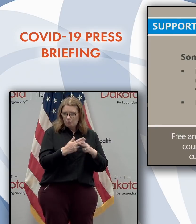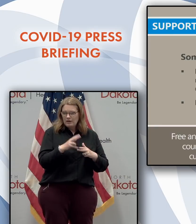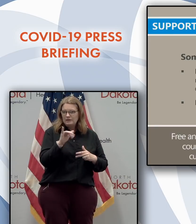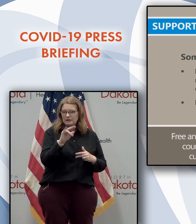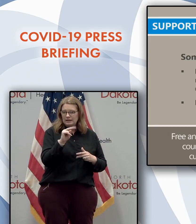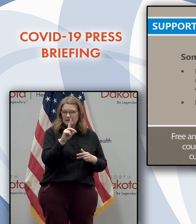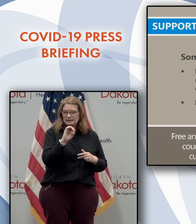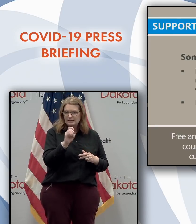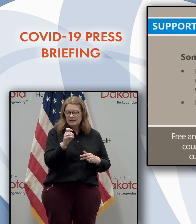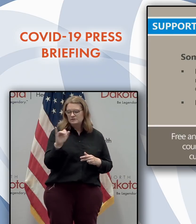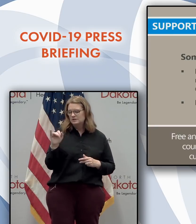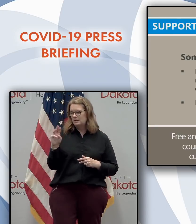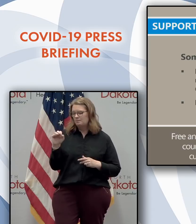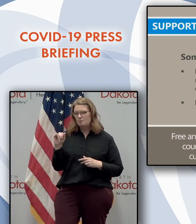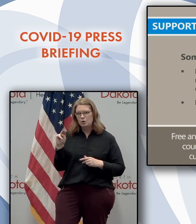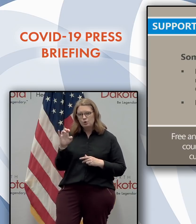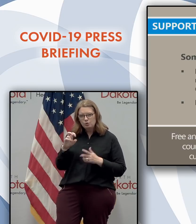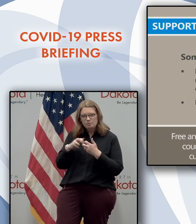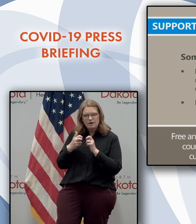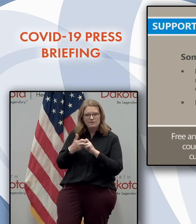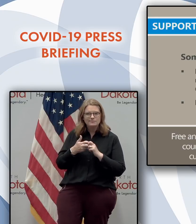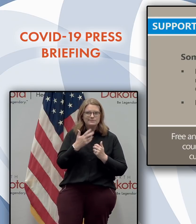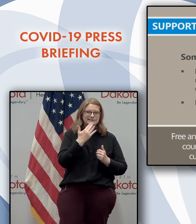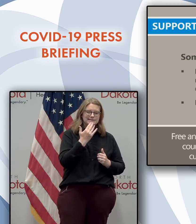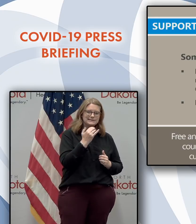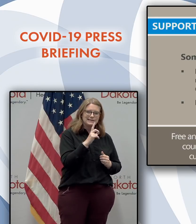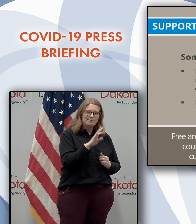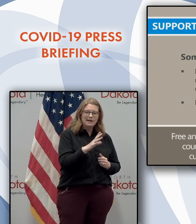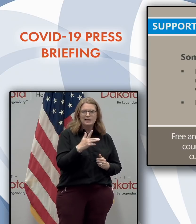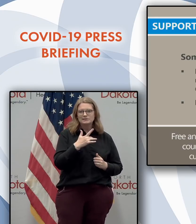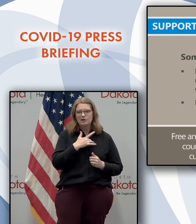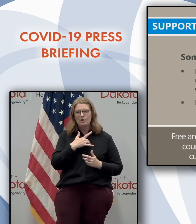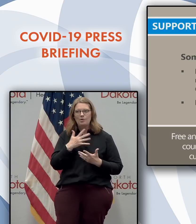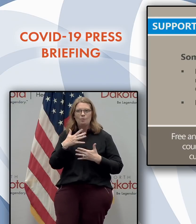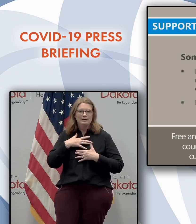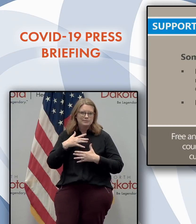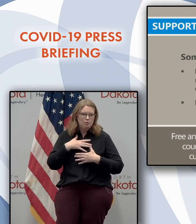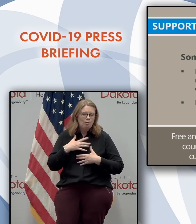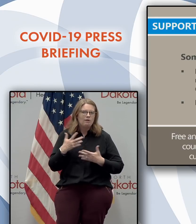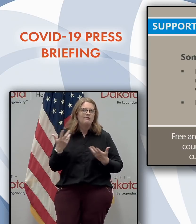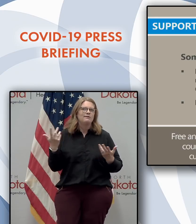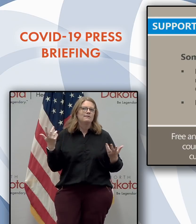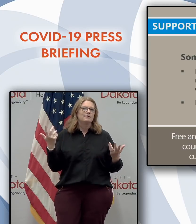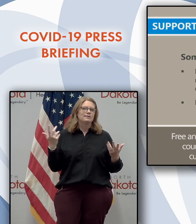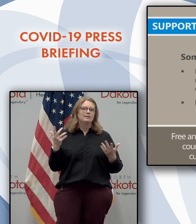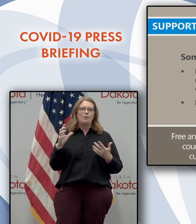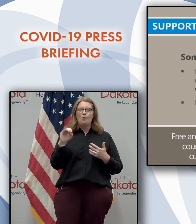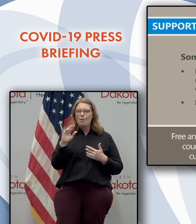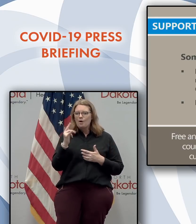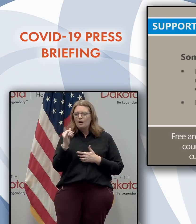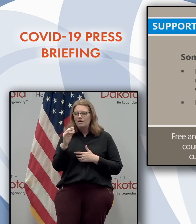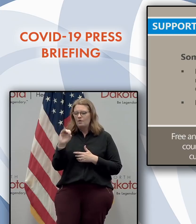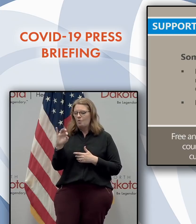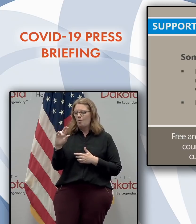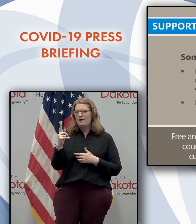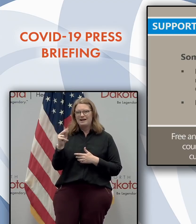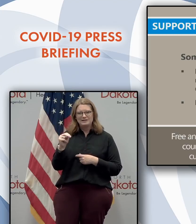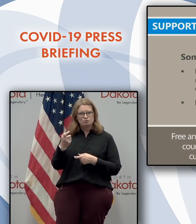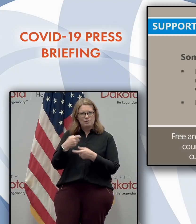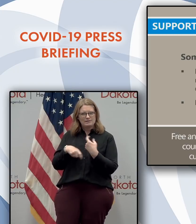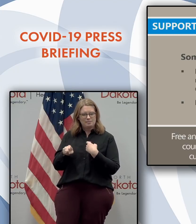immune deficiencies, circulatory issues, diabetic, cardiac, respiratory, organ transplant, people